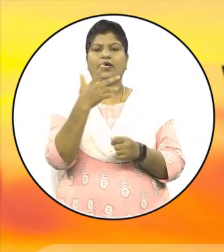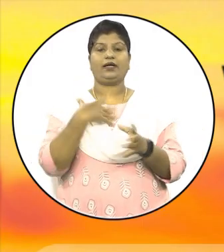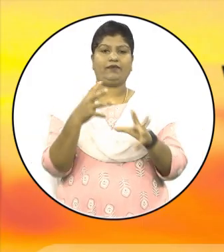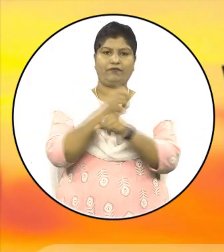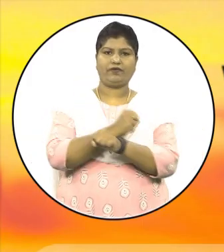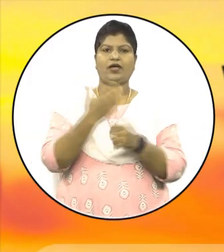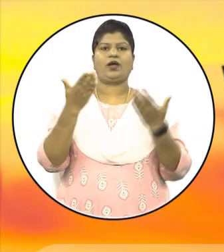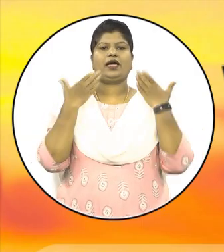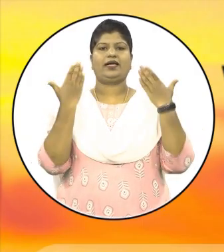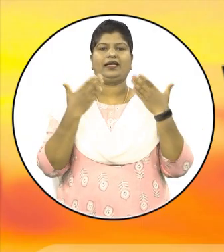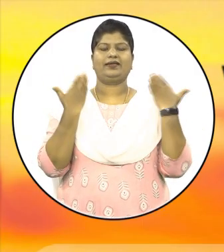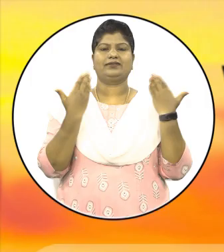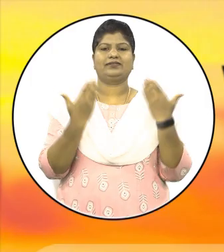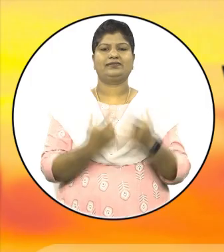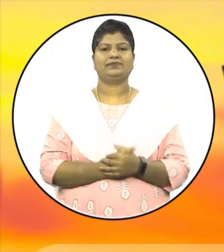without air.